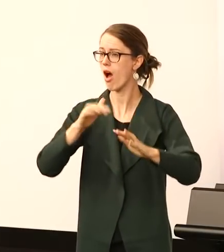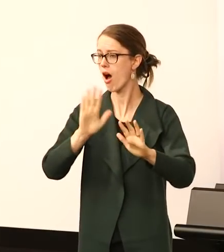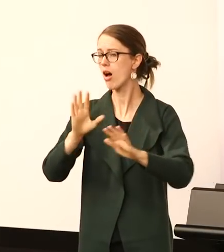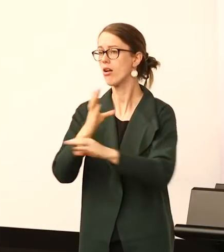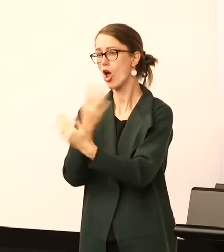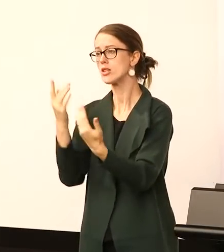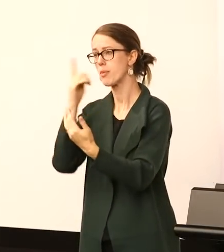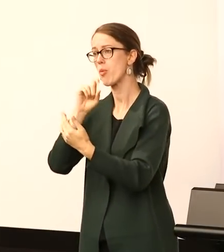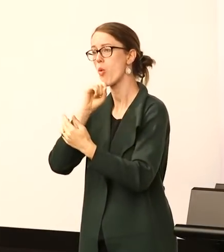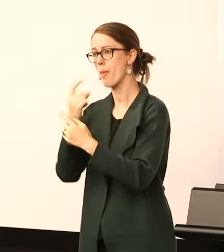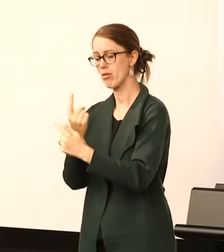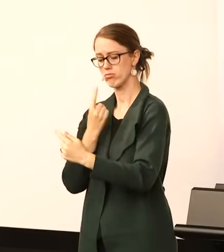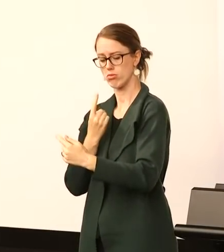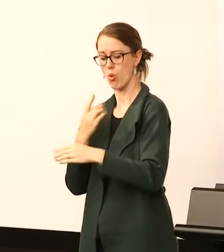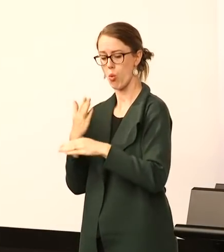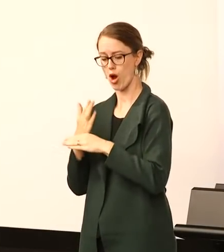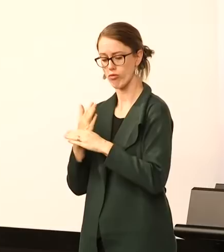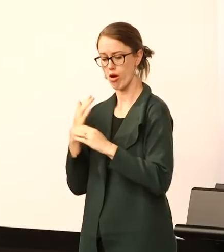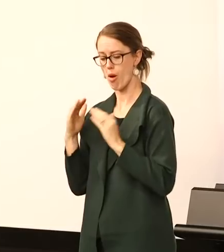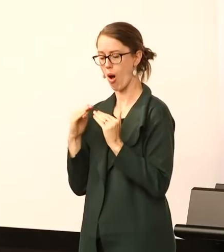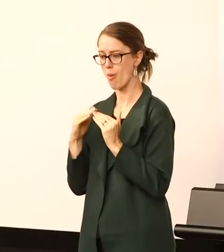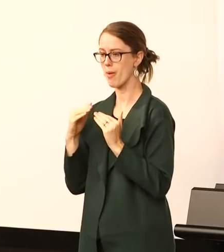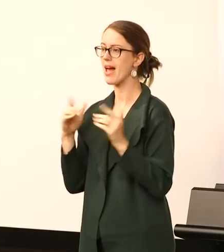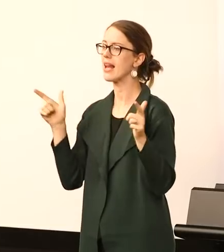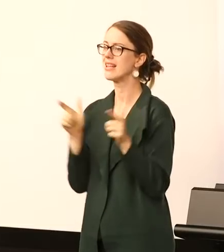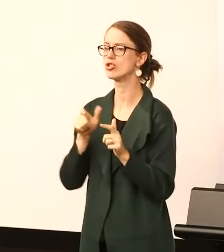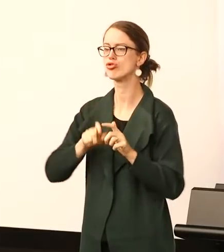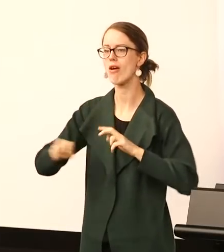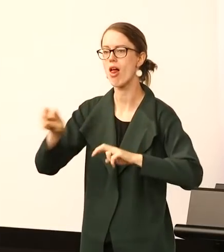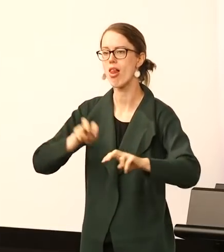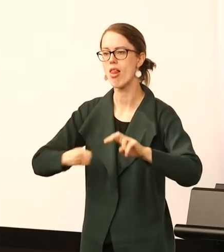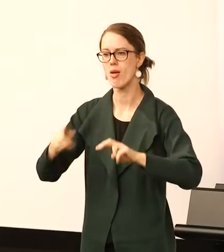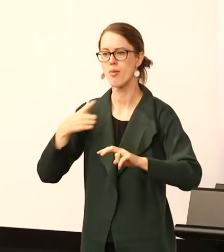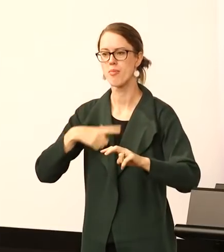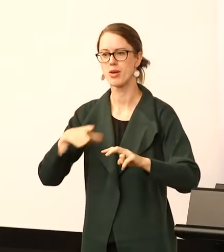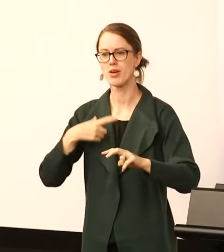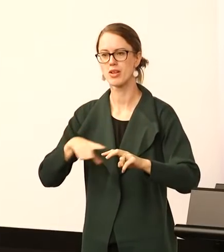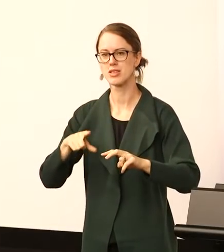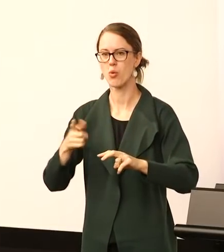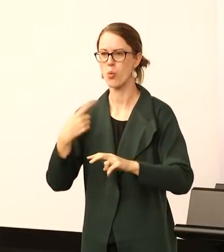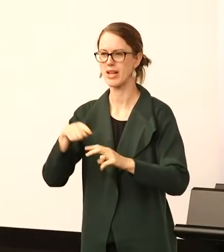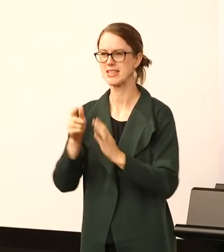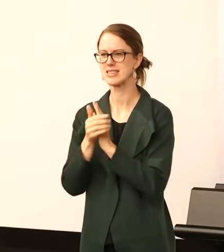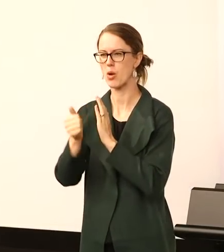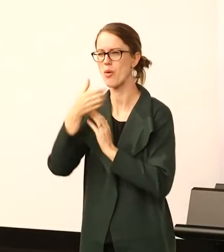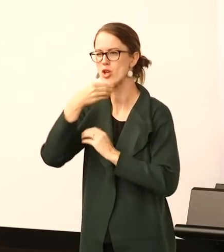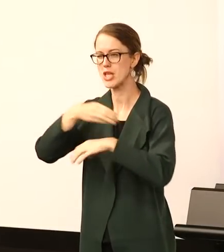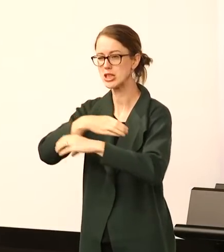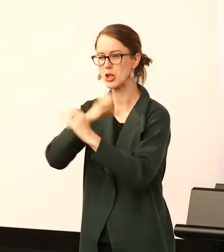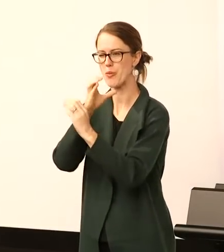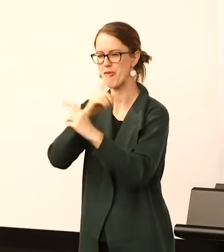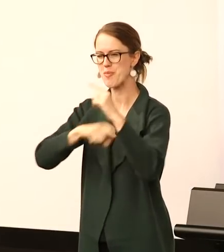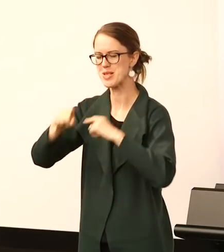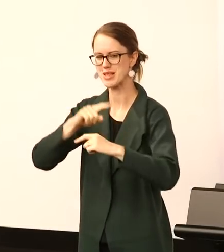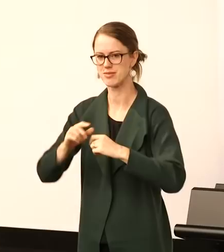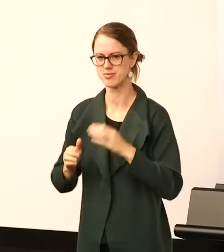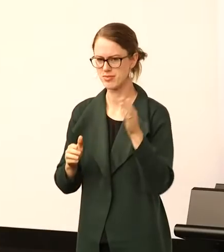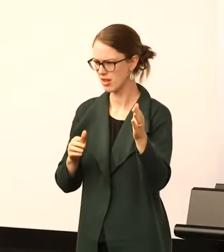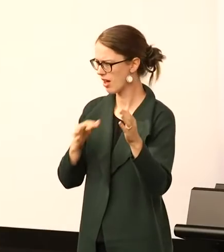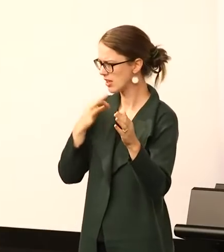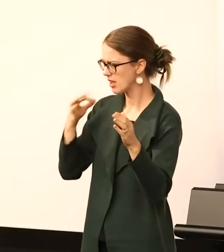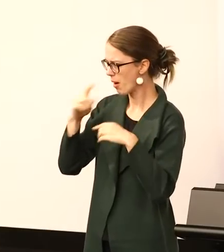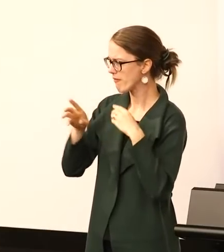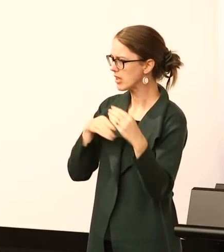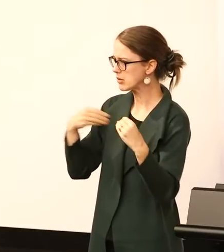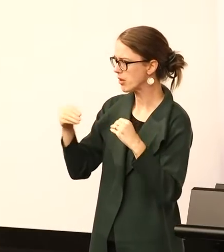remote working and also less travel around because we've now all become very proficient with the use of Zoom for meetings. I mean, flexibility